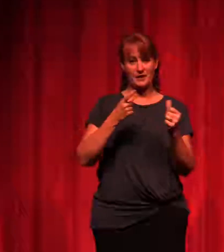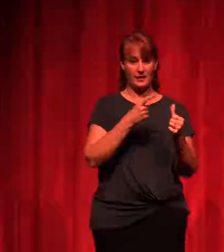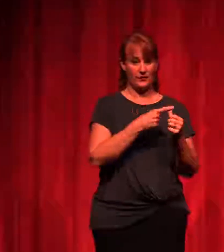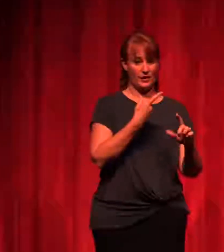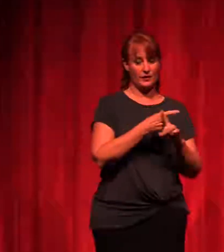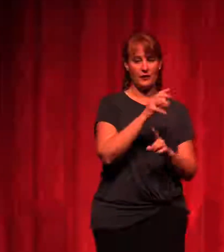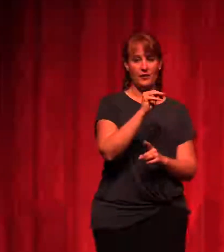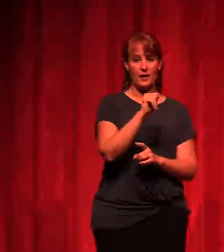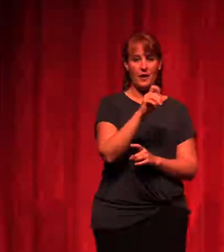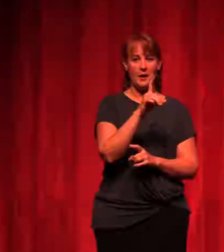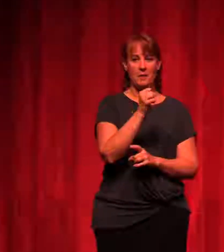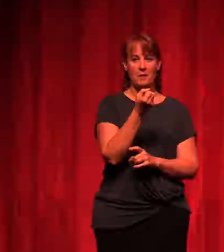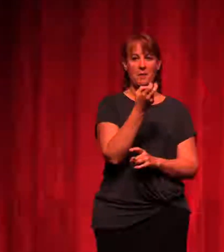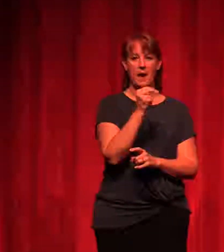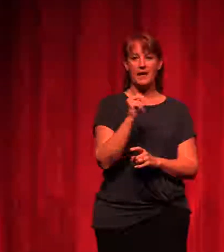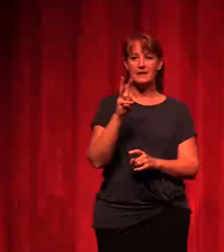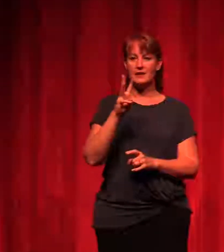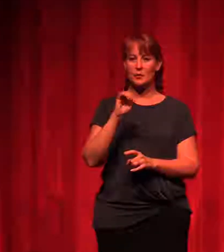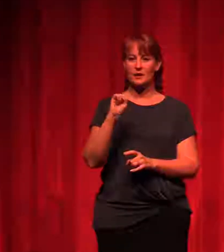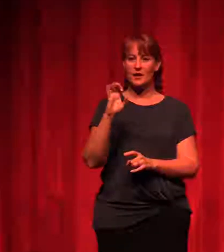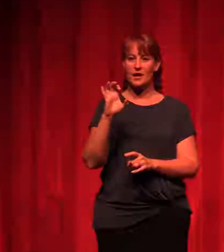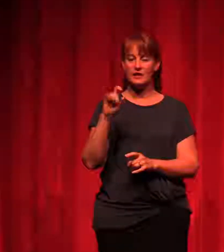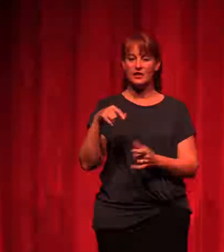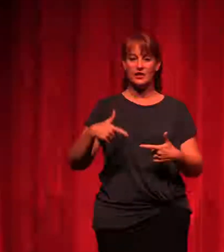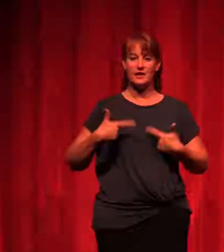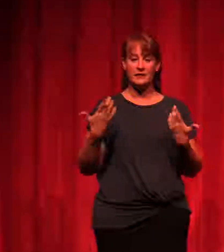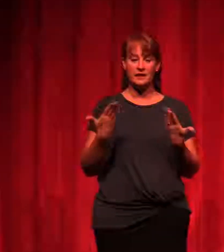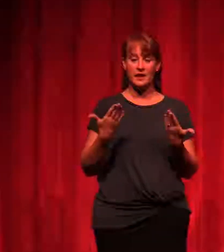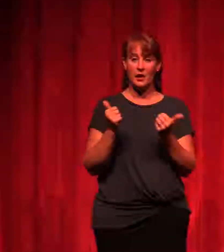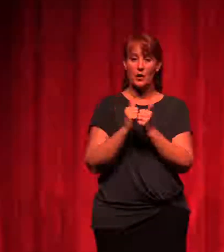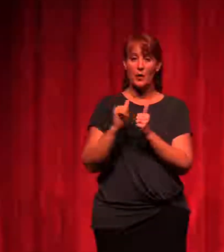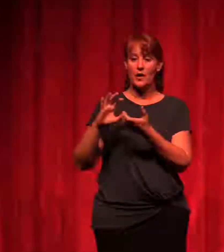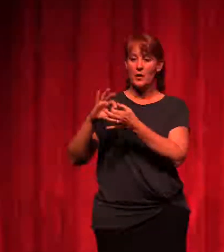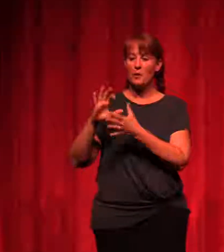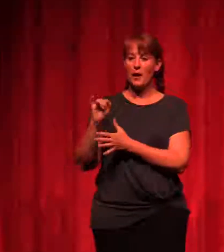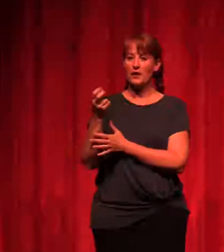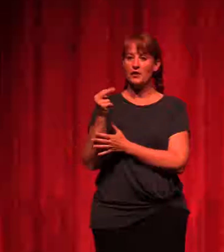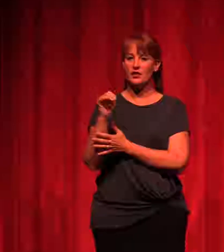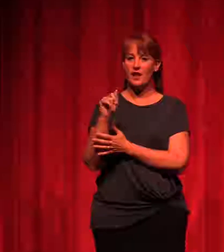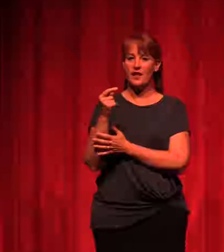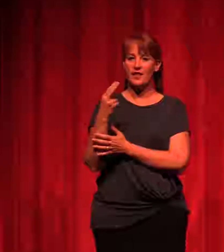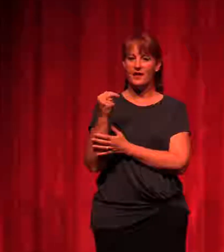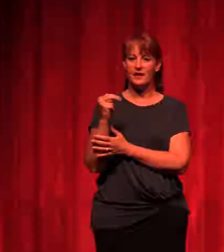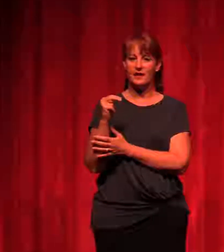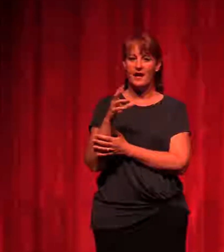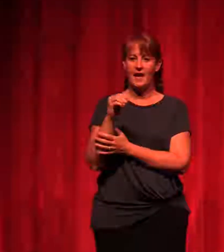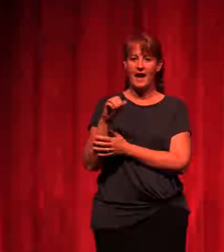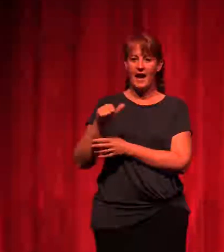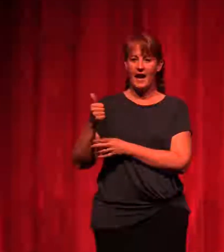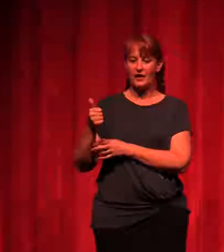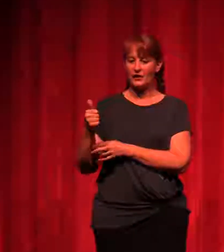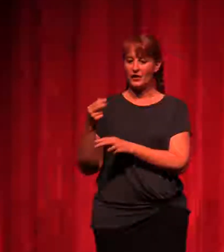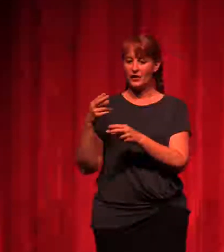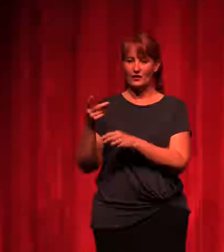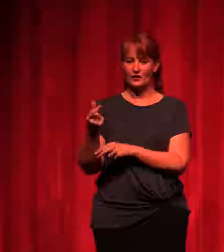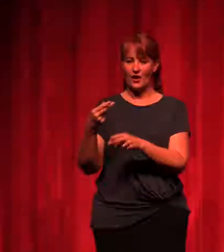from Madison, Wisconsin, she lives in Missoula with her partner Jonathan and their amazing Whippet cattle dog mix,